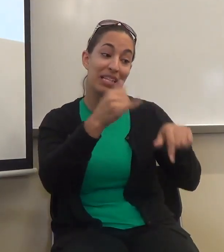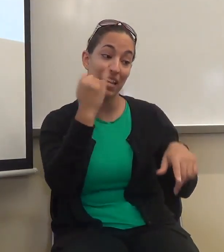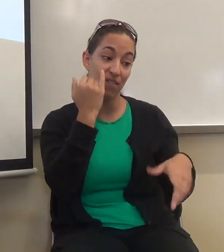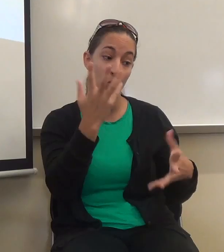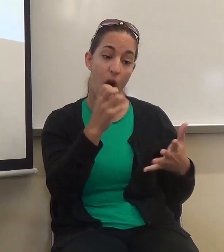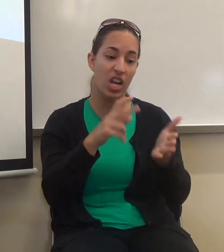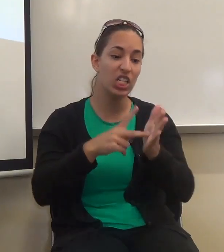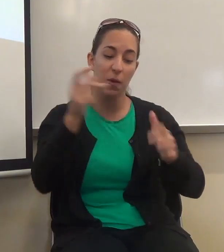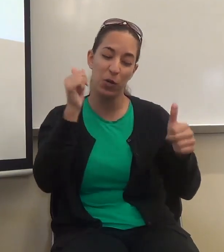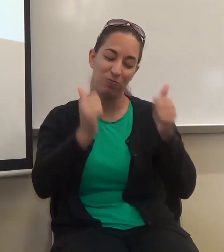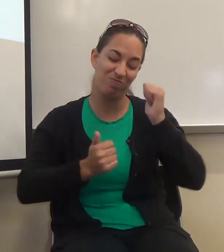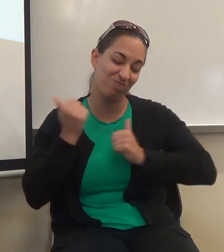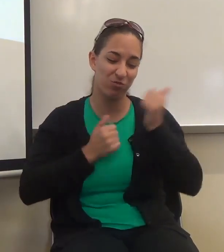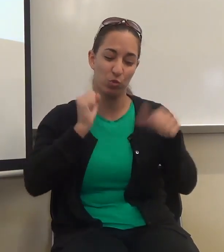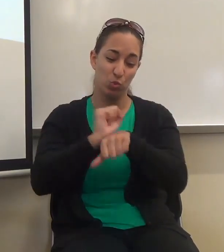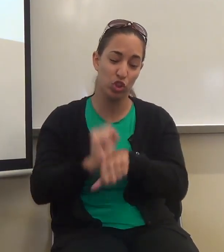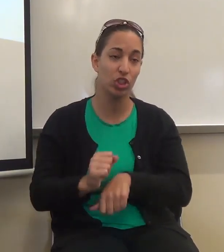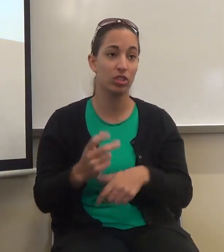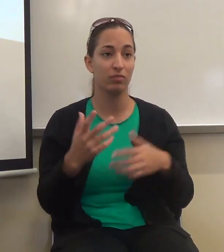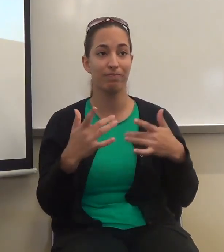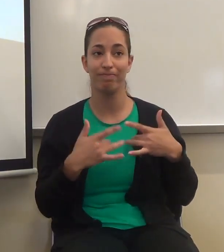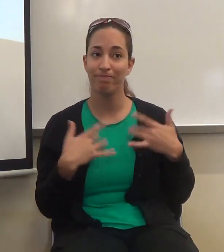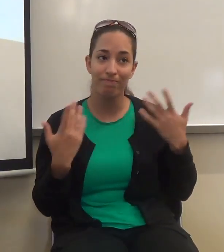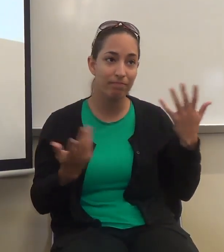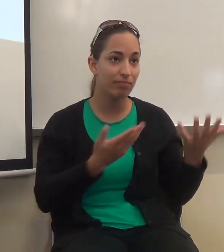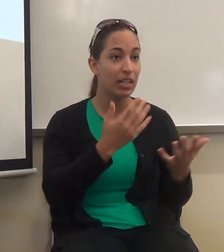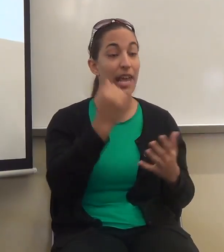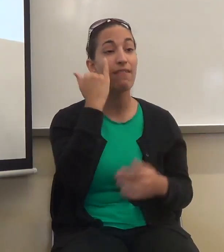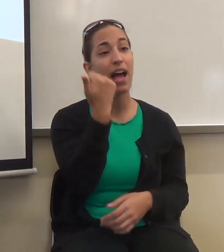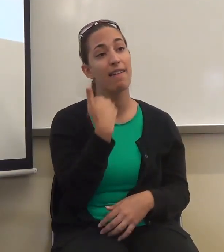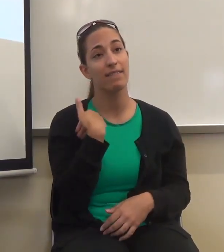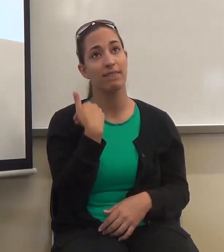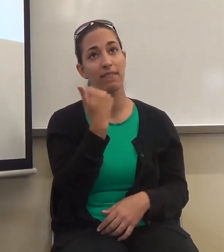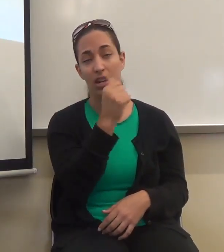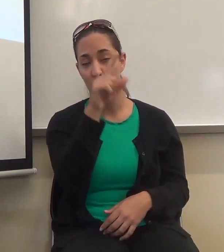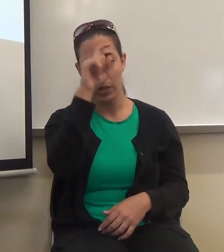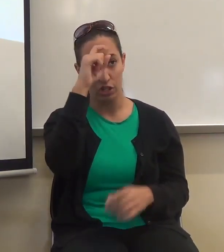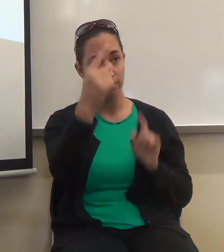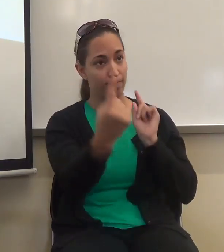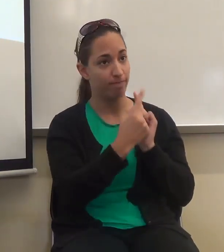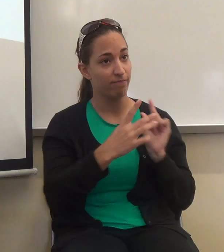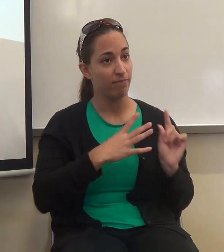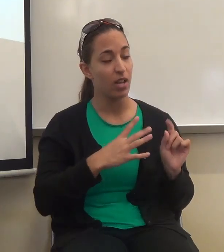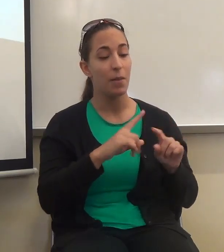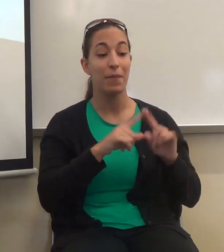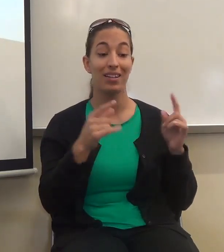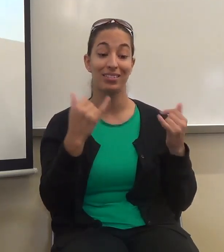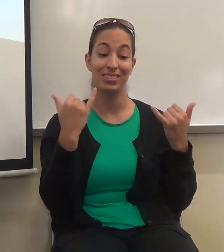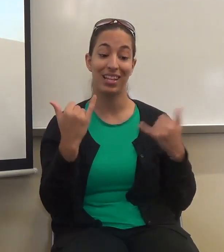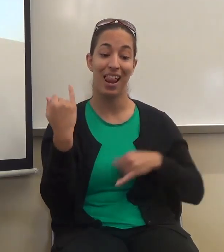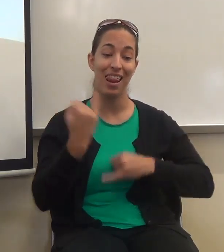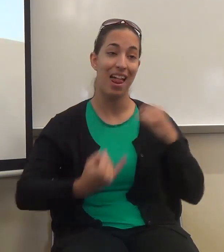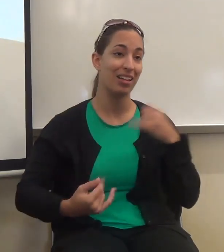in that situation, if you have any questions, come and talk to me, but the deadline is today.